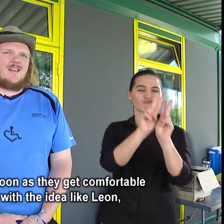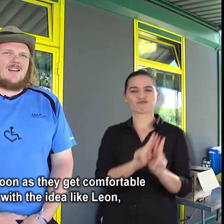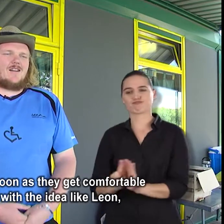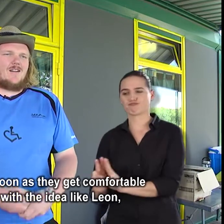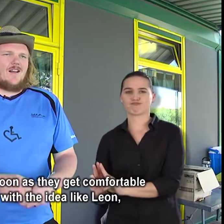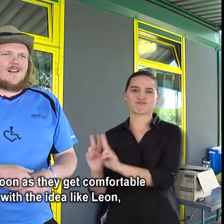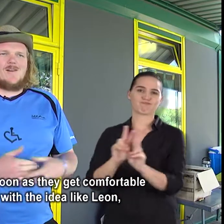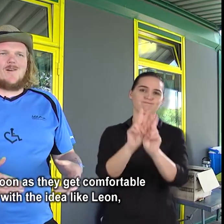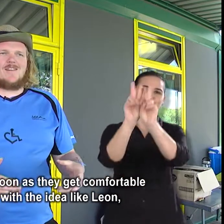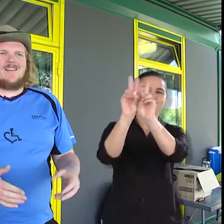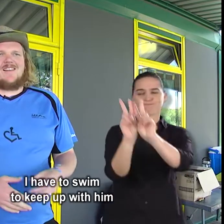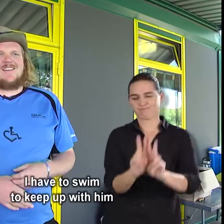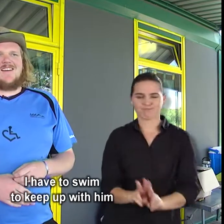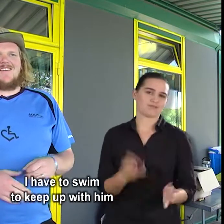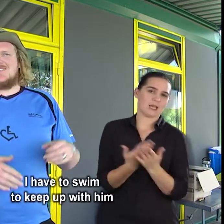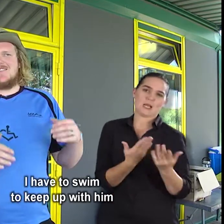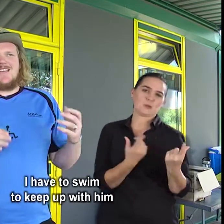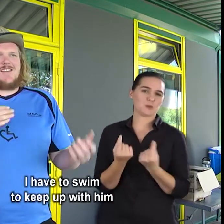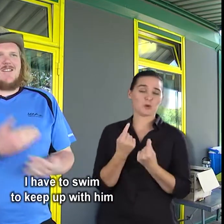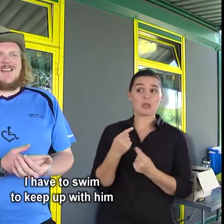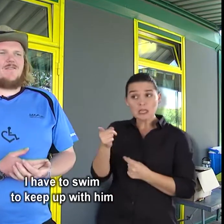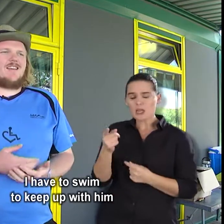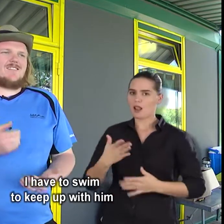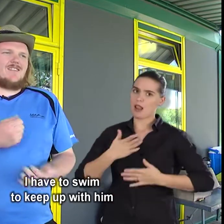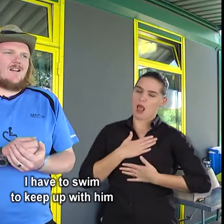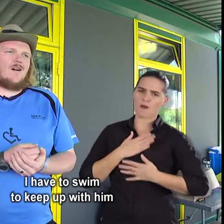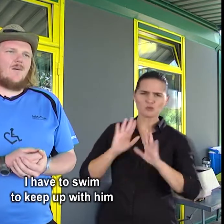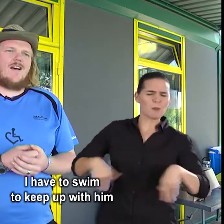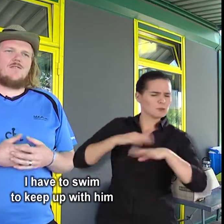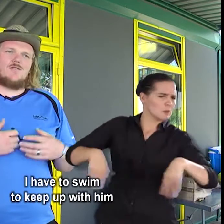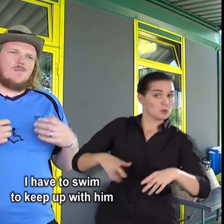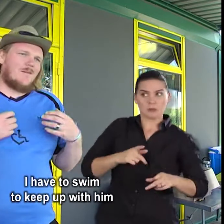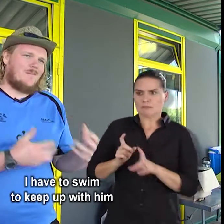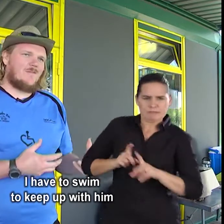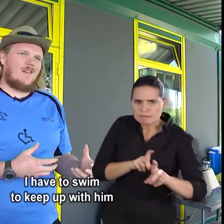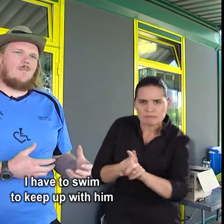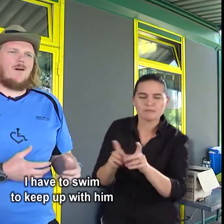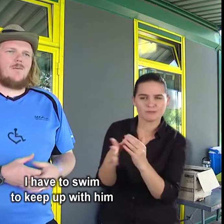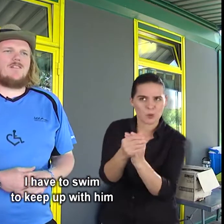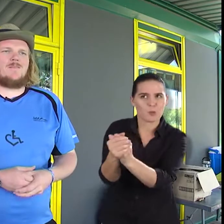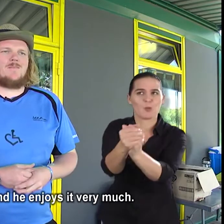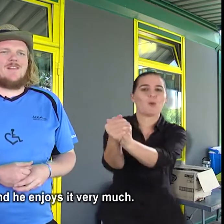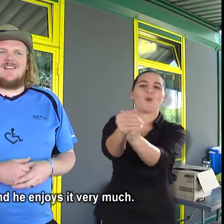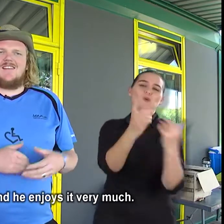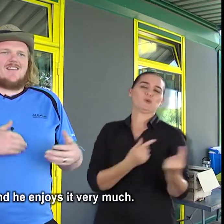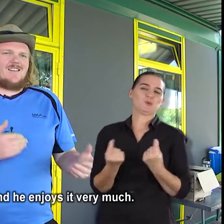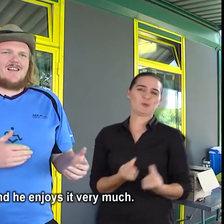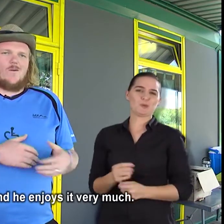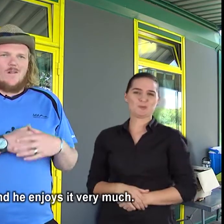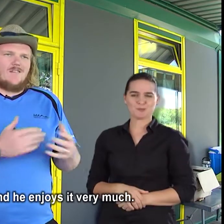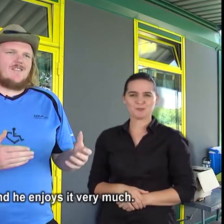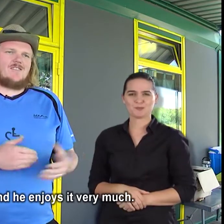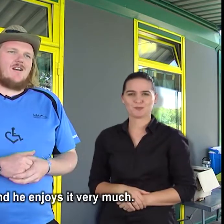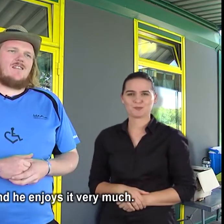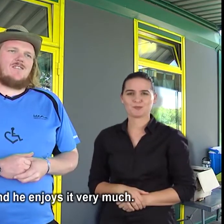idea, like Leon, you know, he just gets on there. If he gets that rope, I have to swim to keep up with him. He's